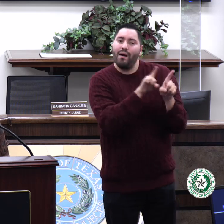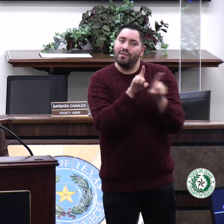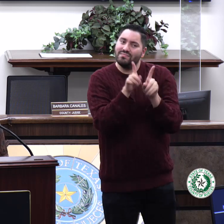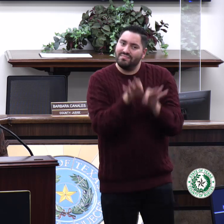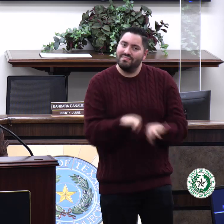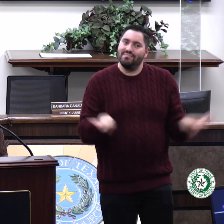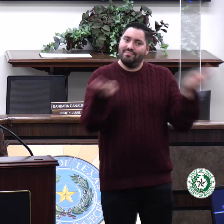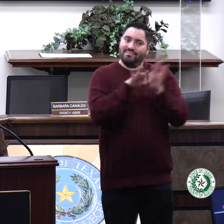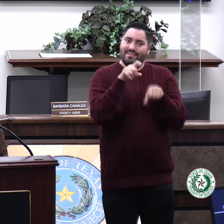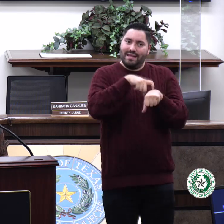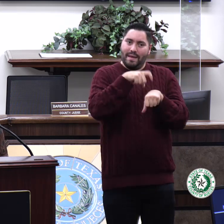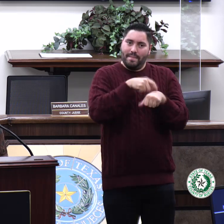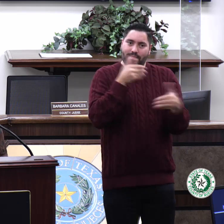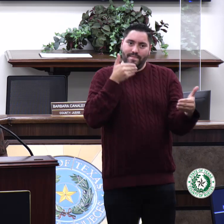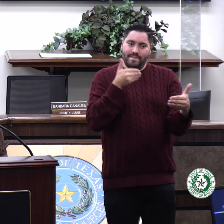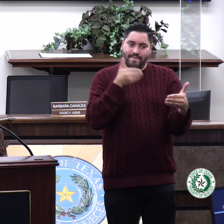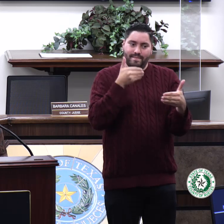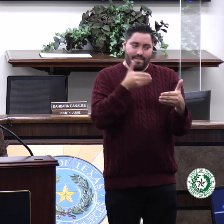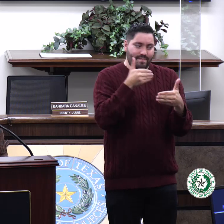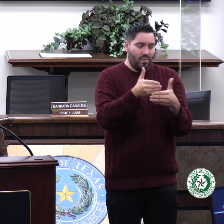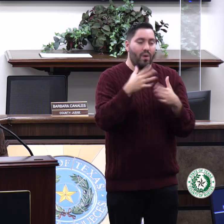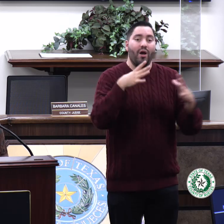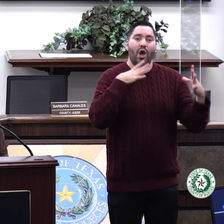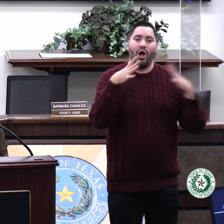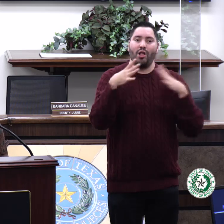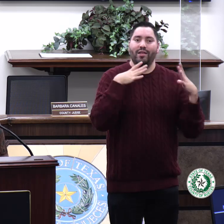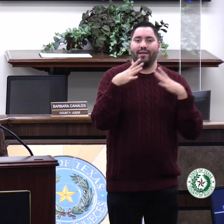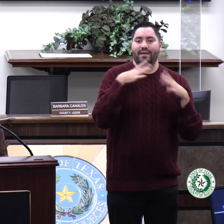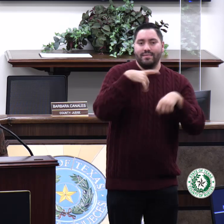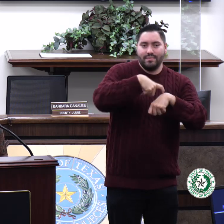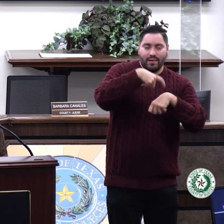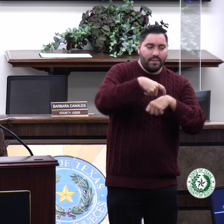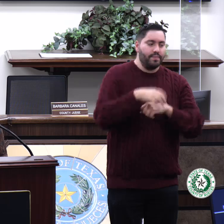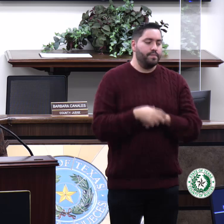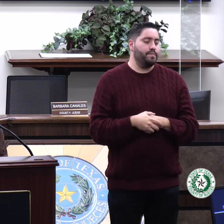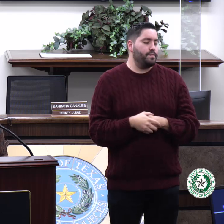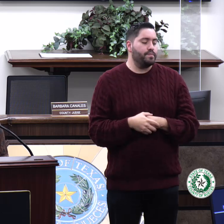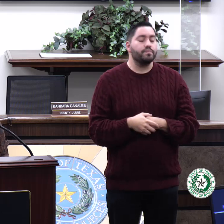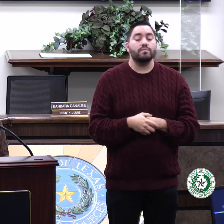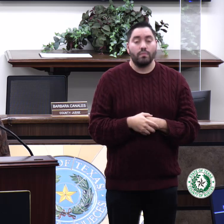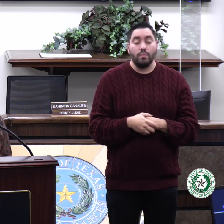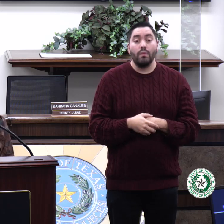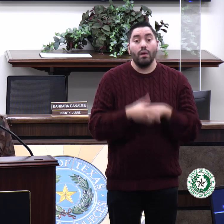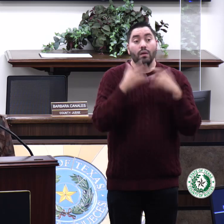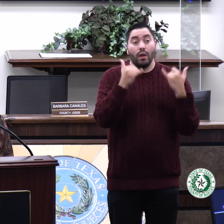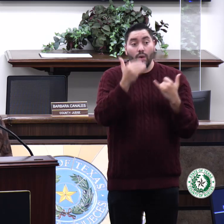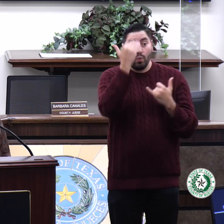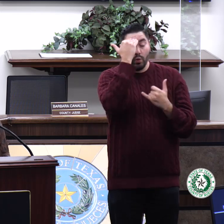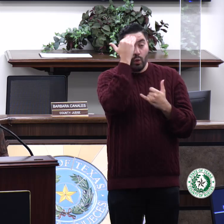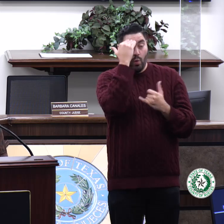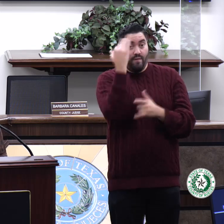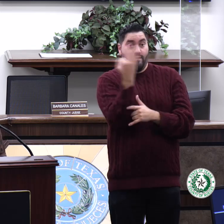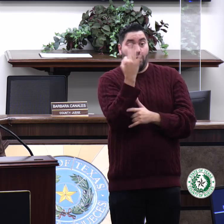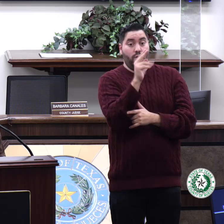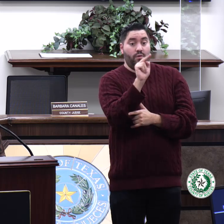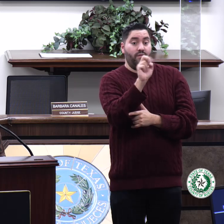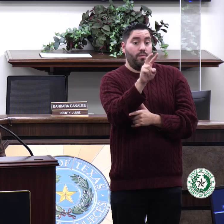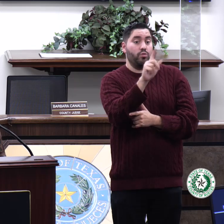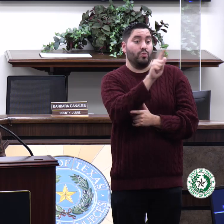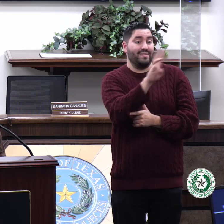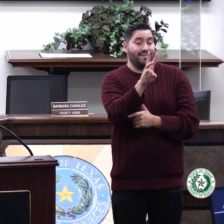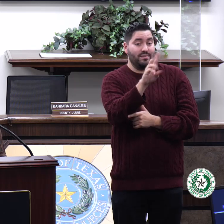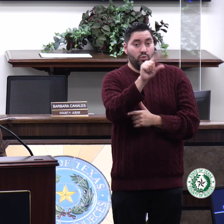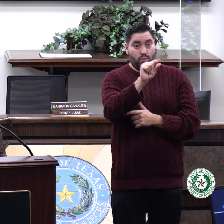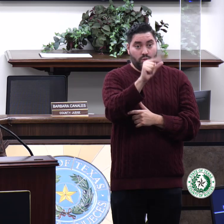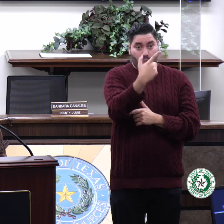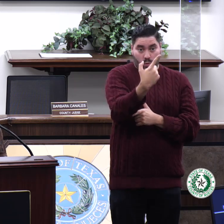time of the year, our holiday season. So let's begin with what we do know. On Friday, November 26th,